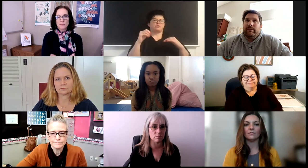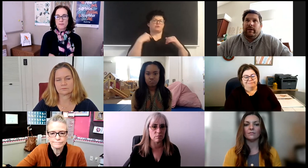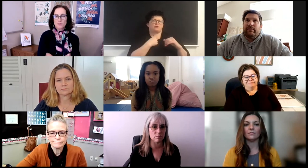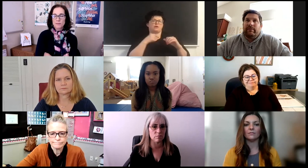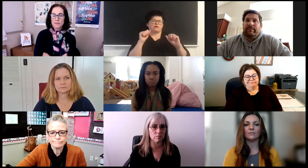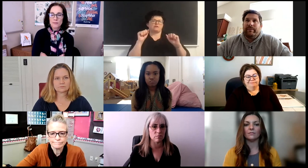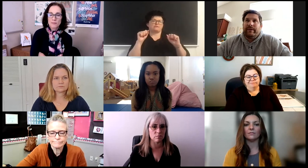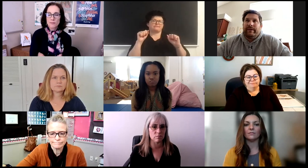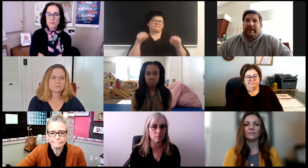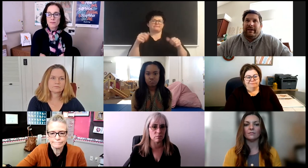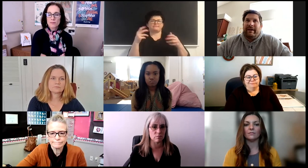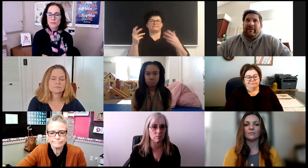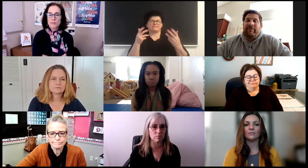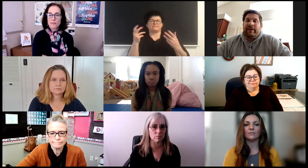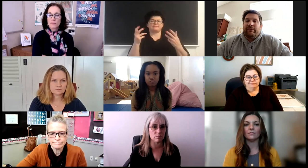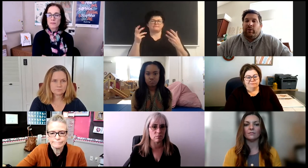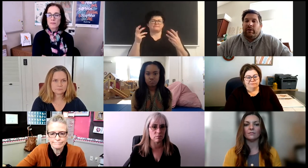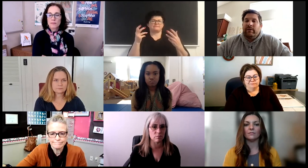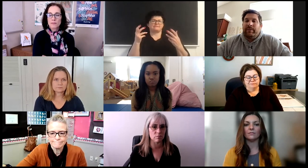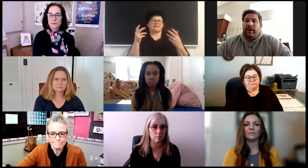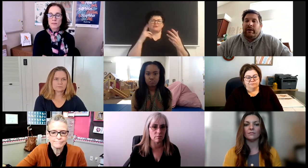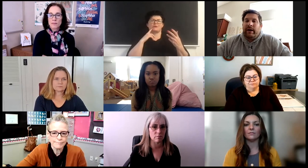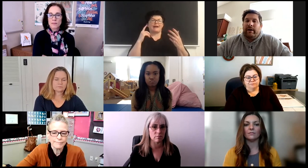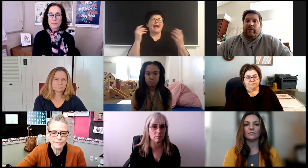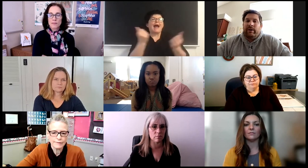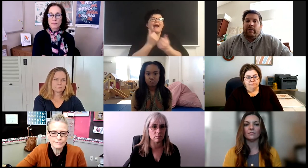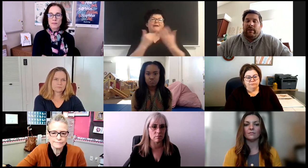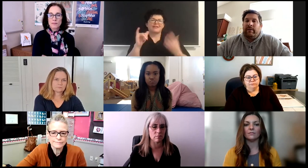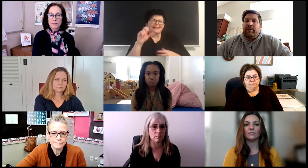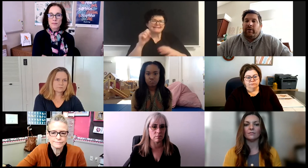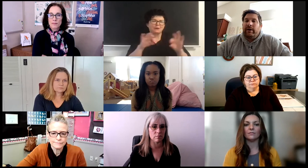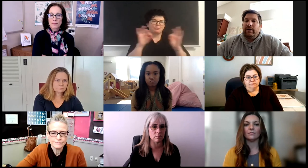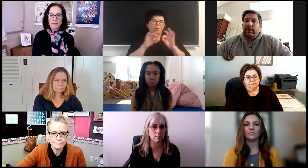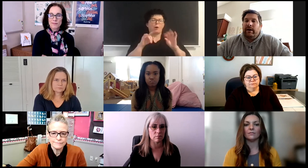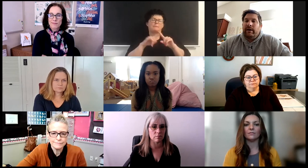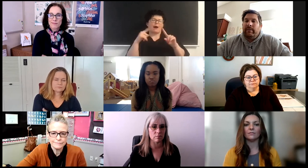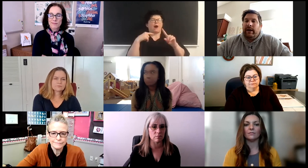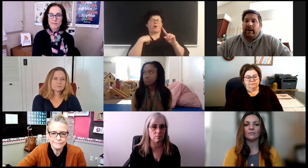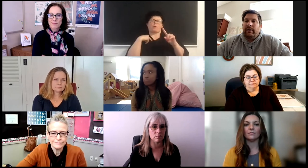to, I mean, it's everything's important, but we made it a priority.